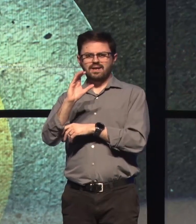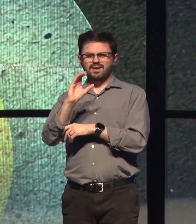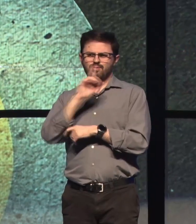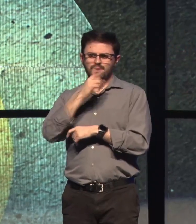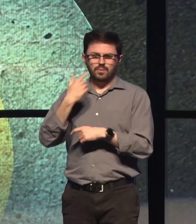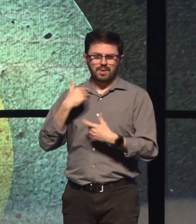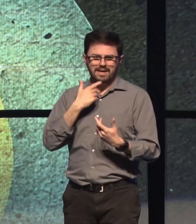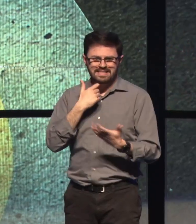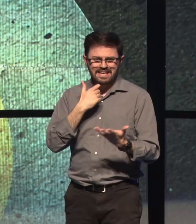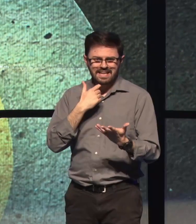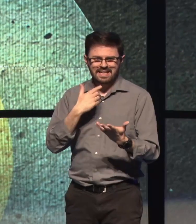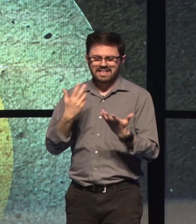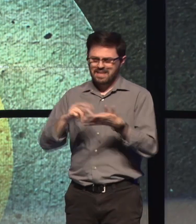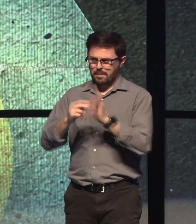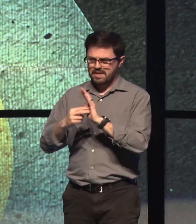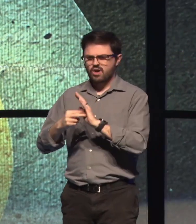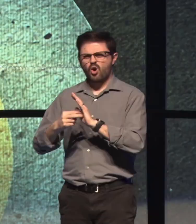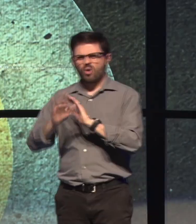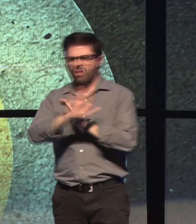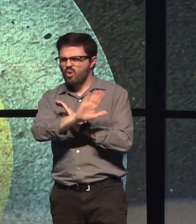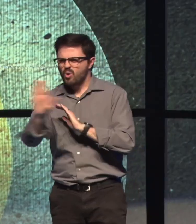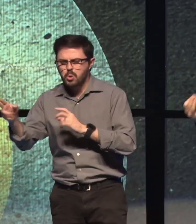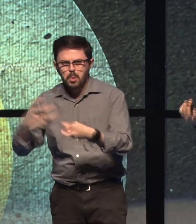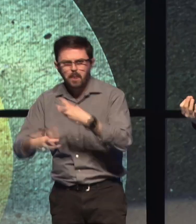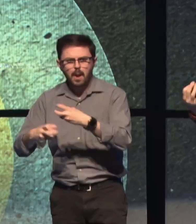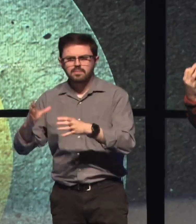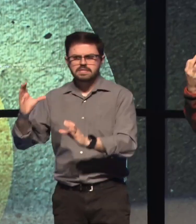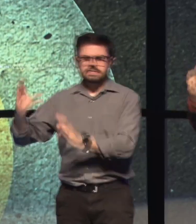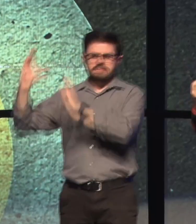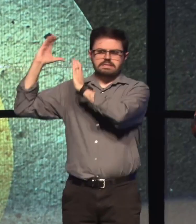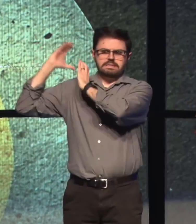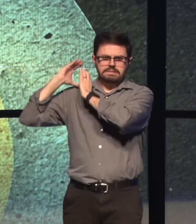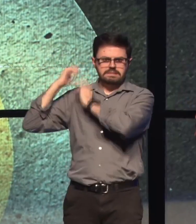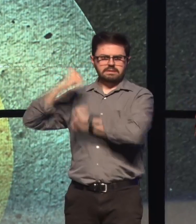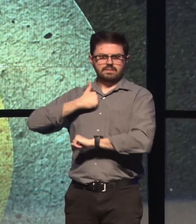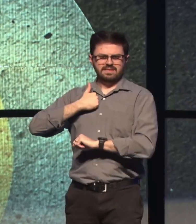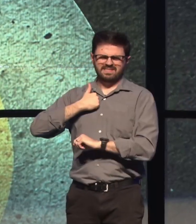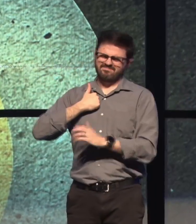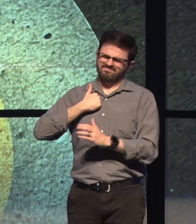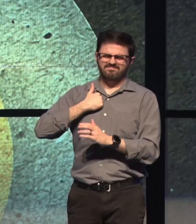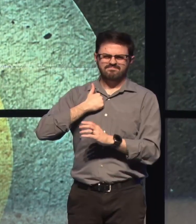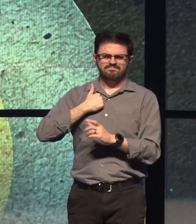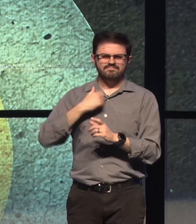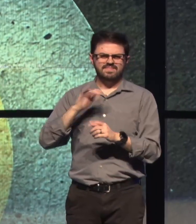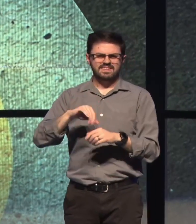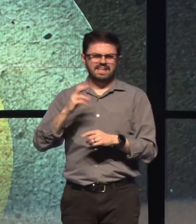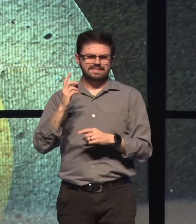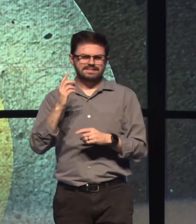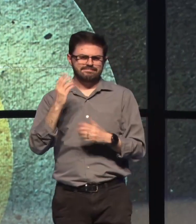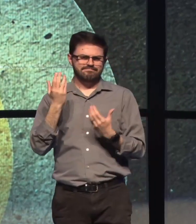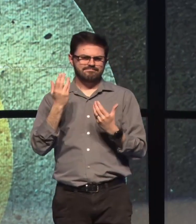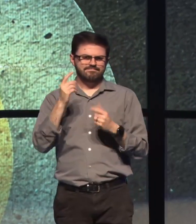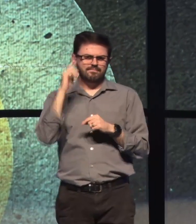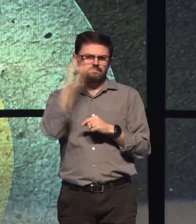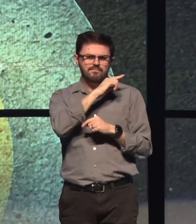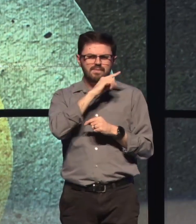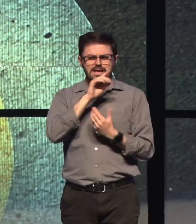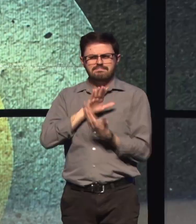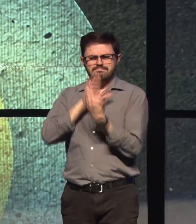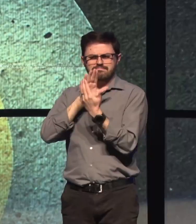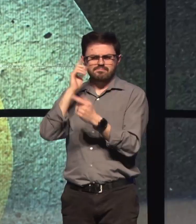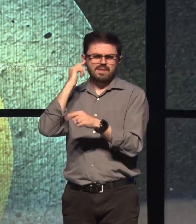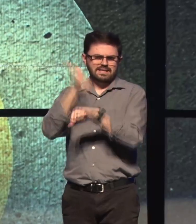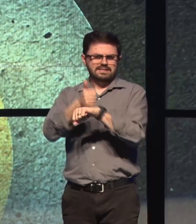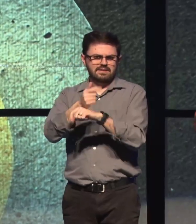burdens myself, which is an equally deceptive way of thinking. You can't do it. But living